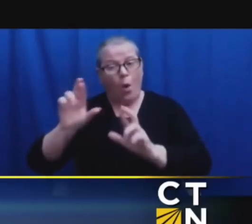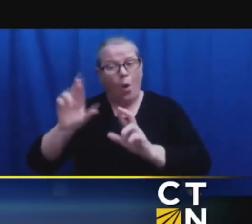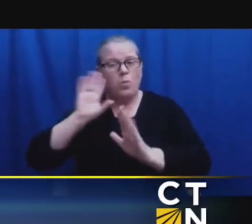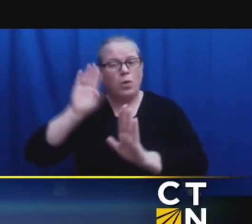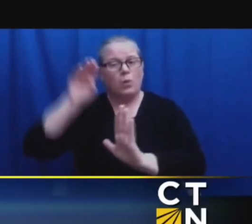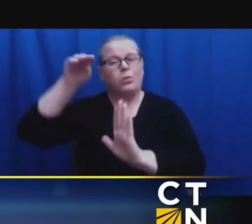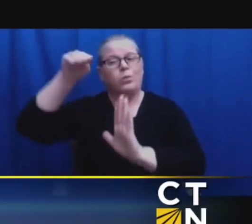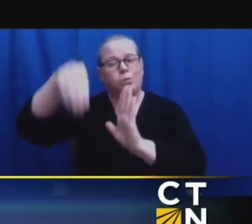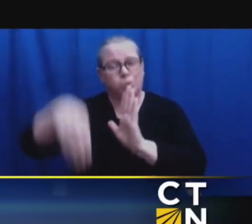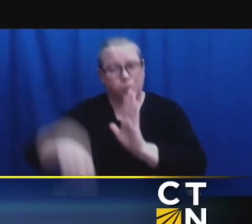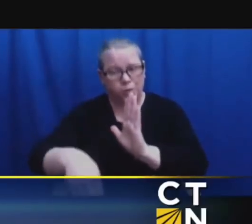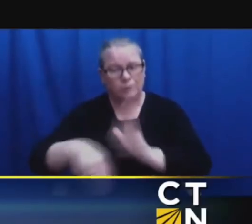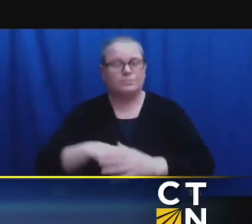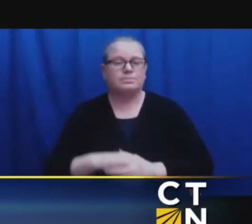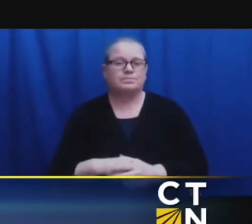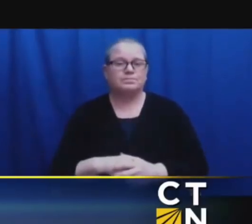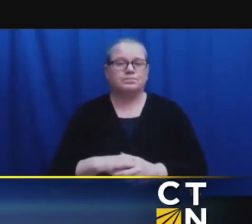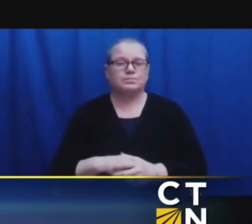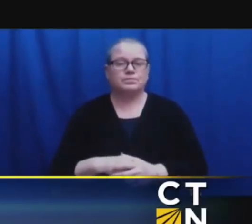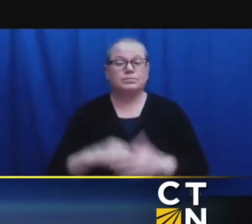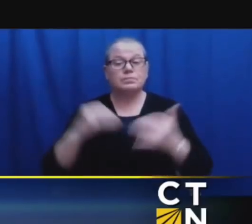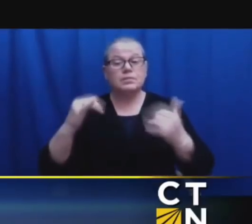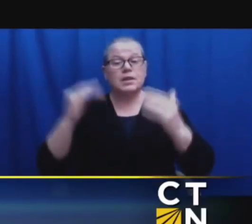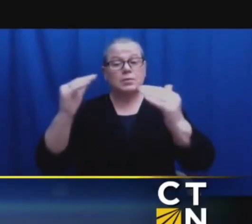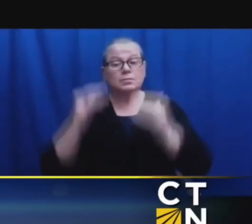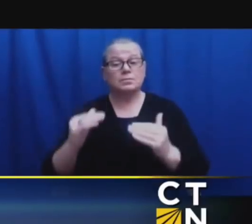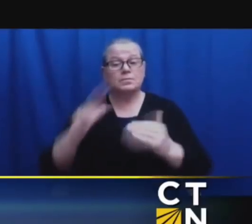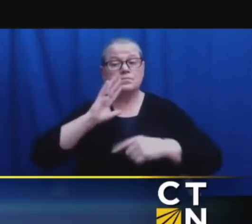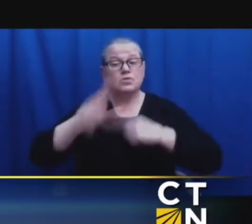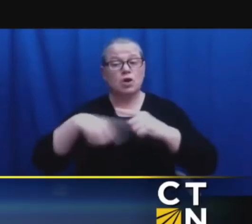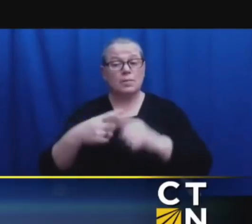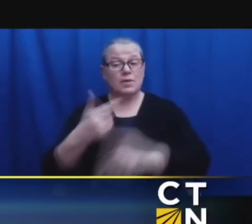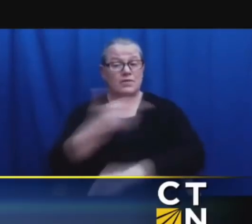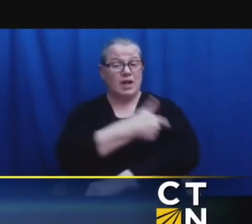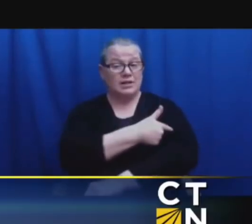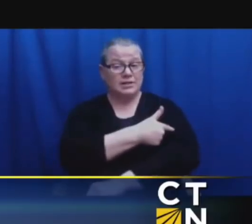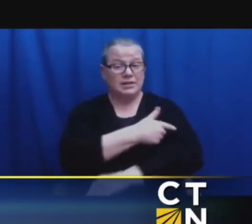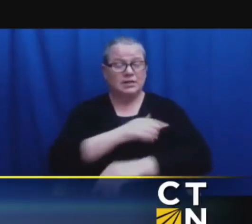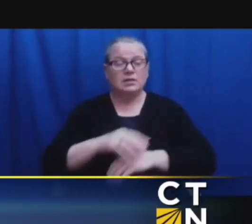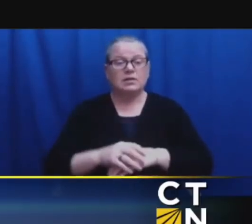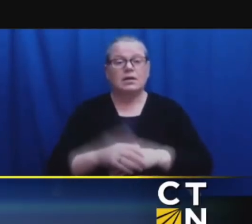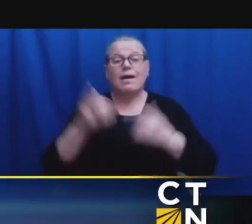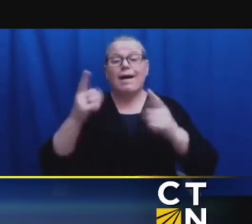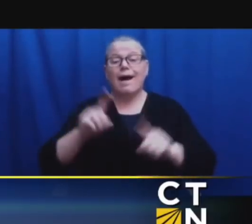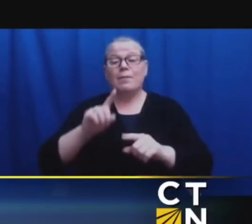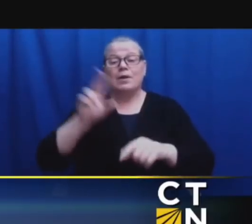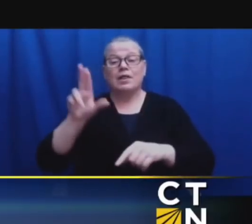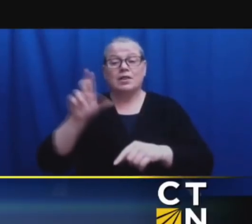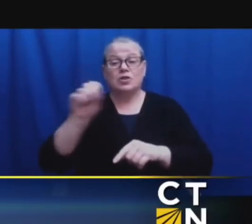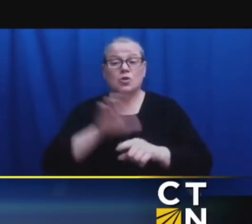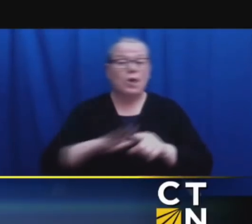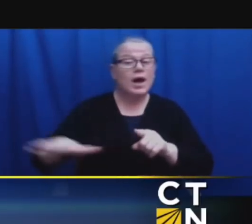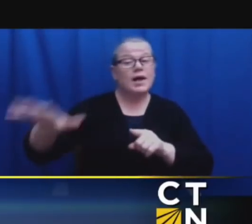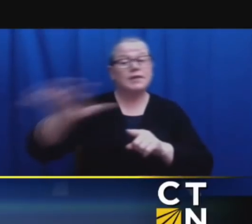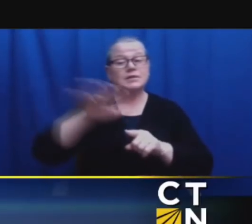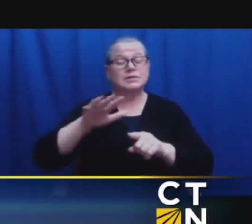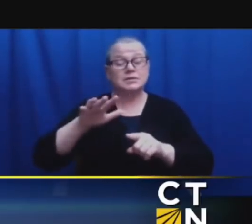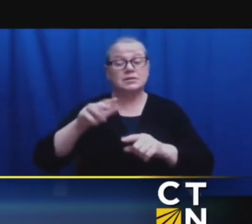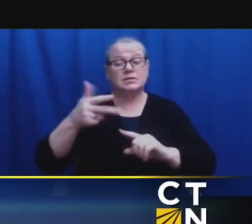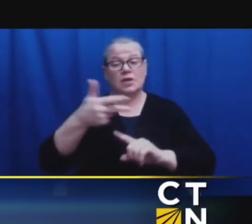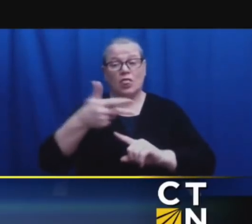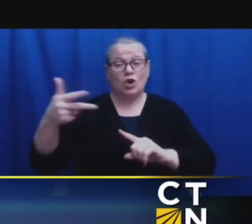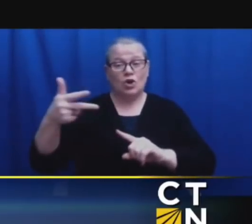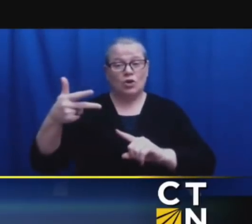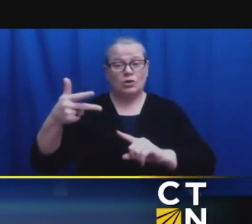A couple of things on vaccines. Connecticut remains number 3 nationally, although Josh is a little